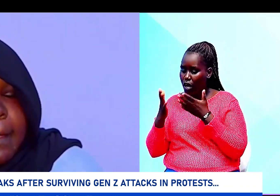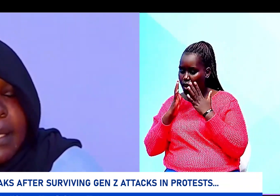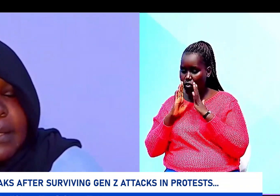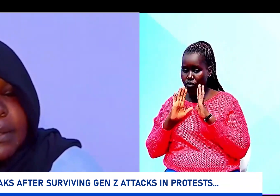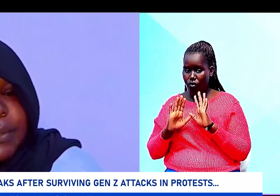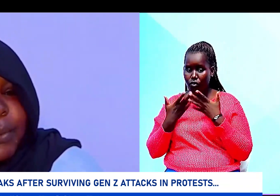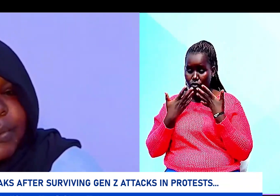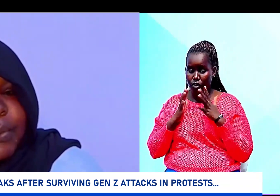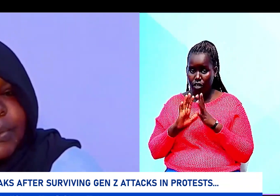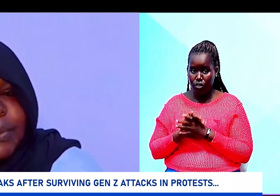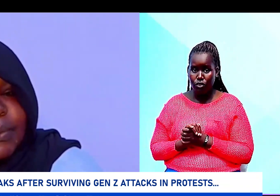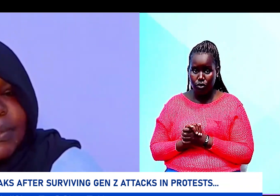so